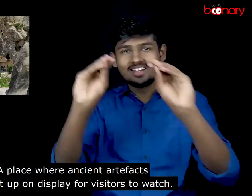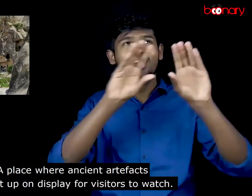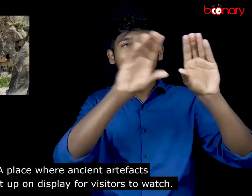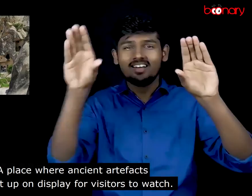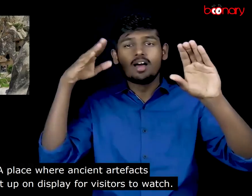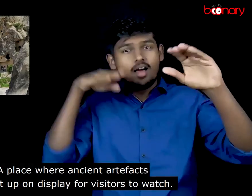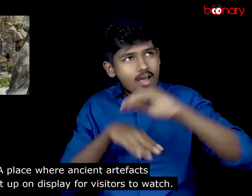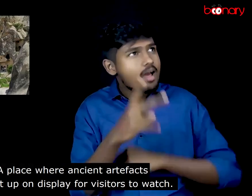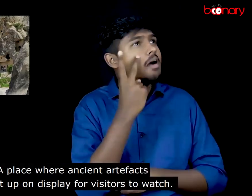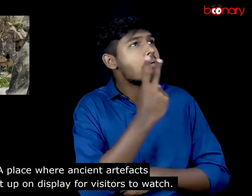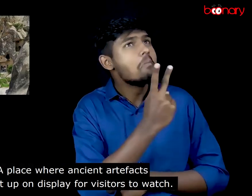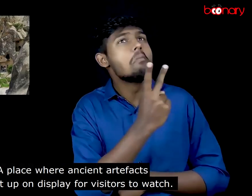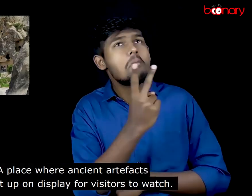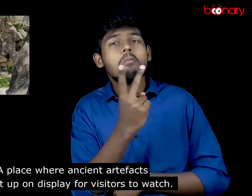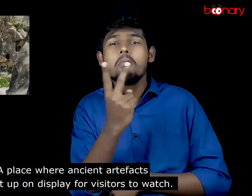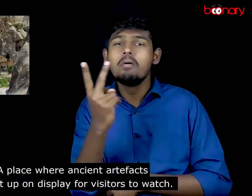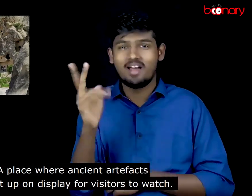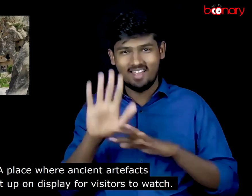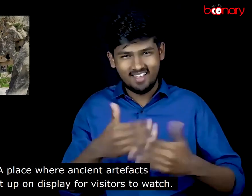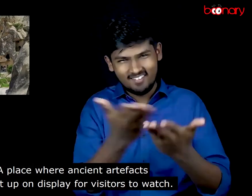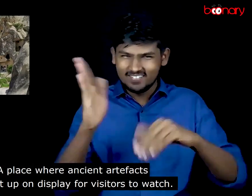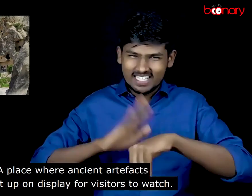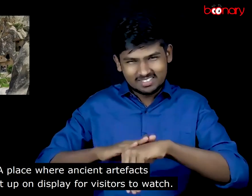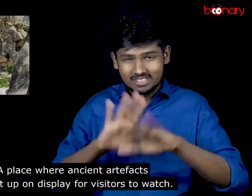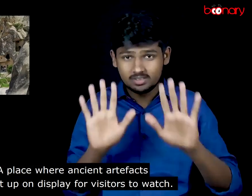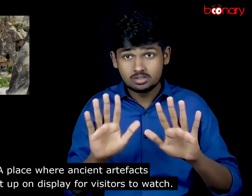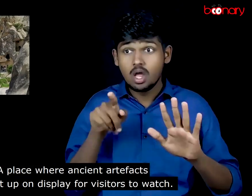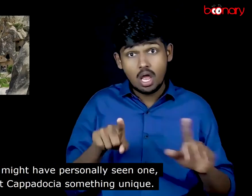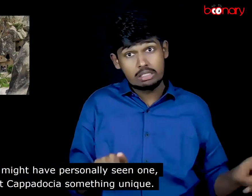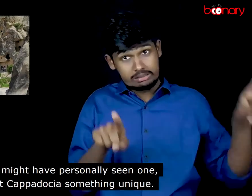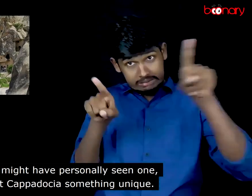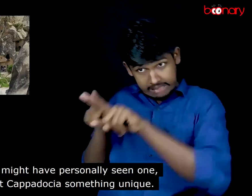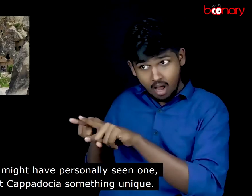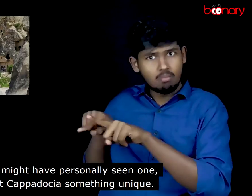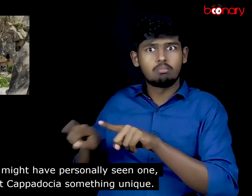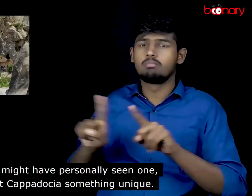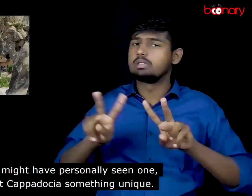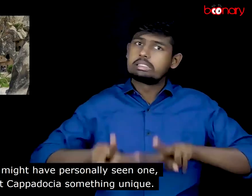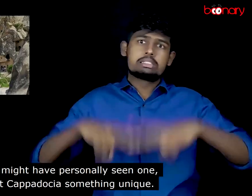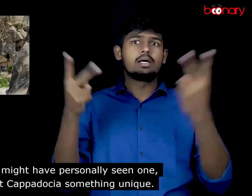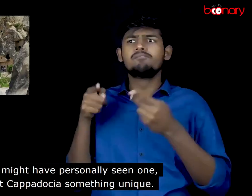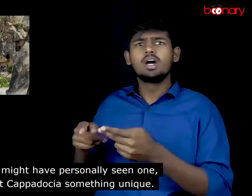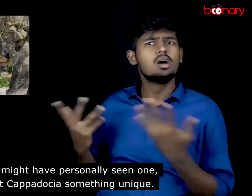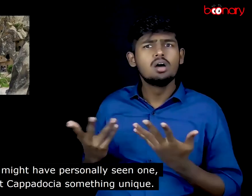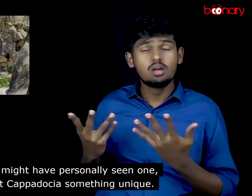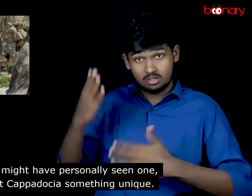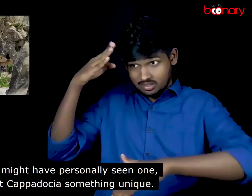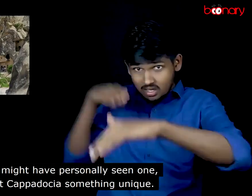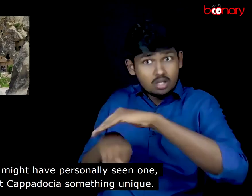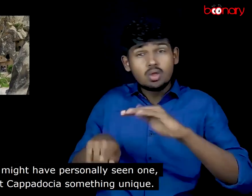ancient artifacts are put up on display for visitors to watch. You might have personally seen one, but Cappadocia has